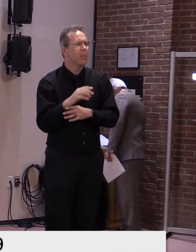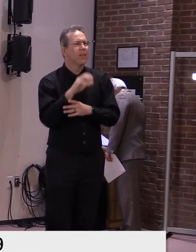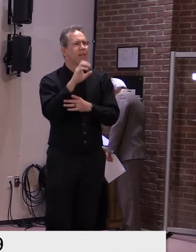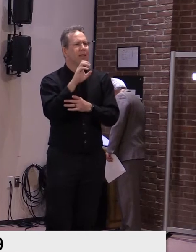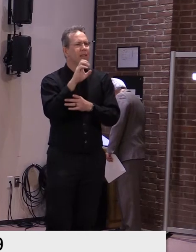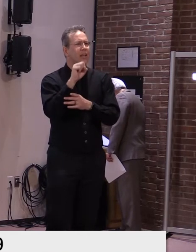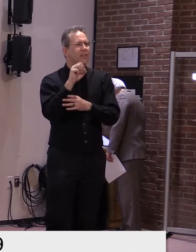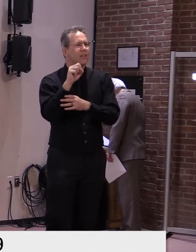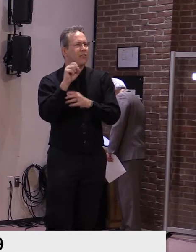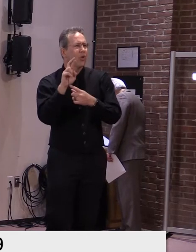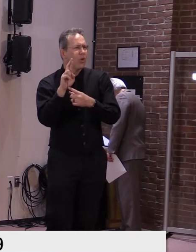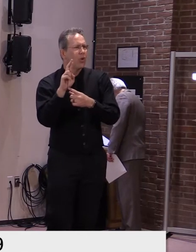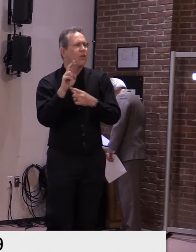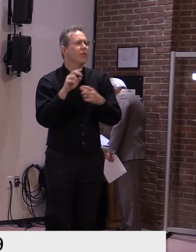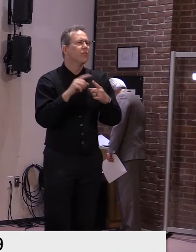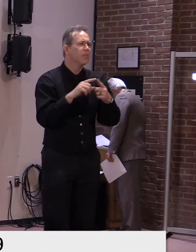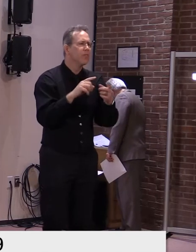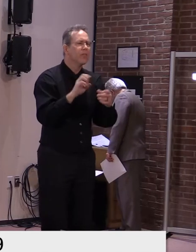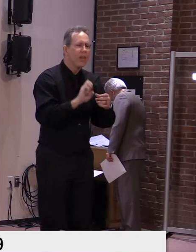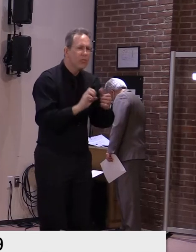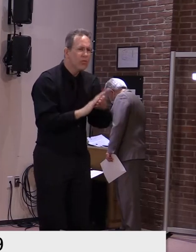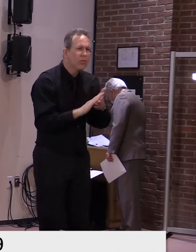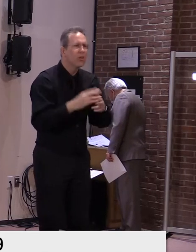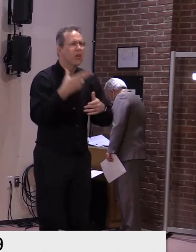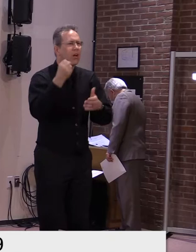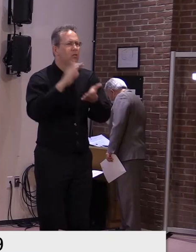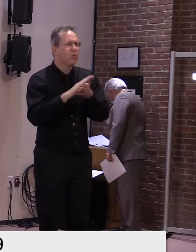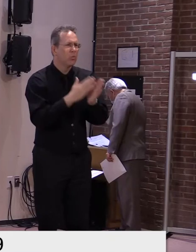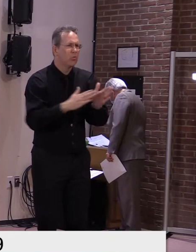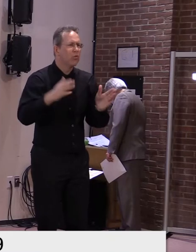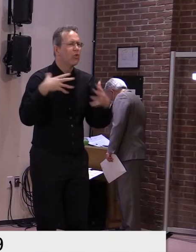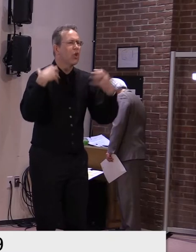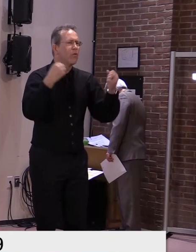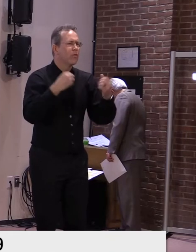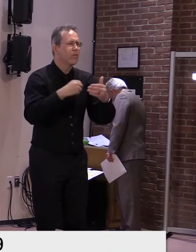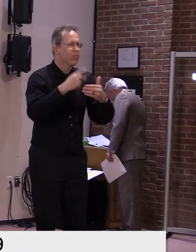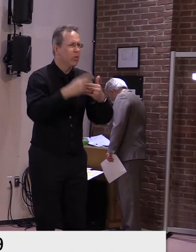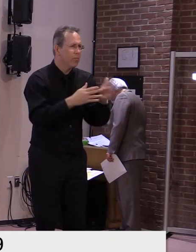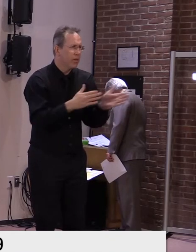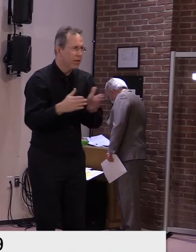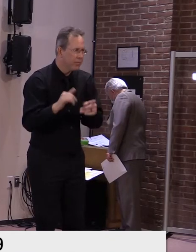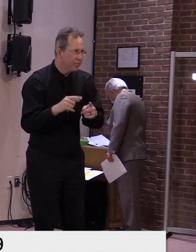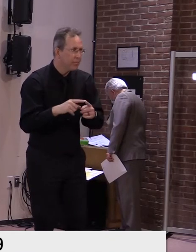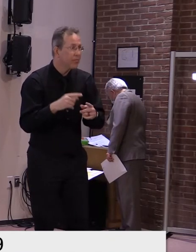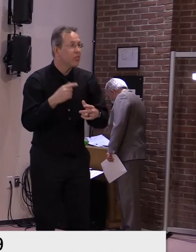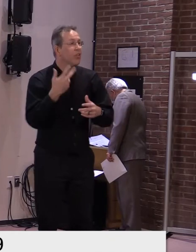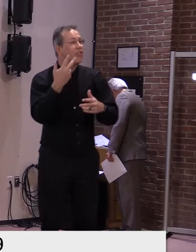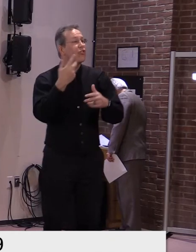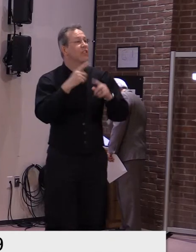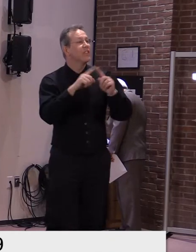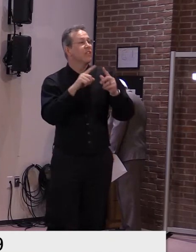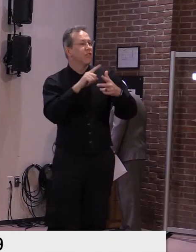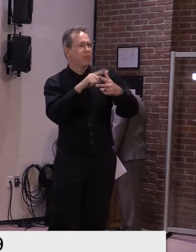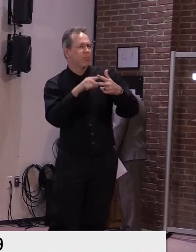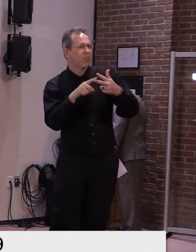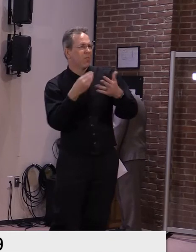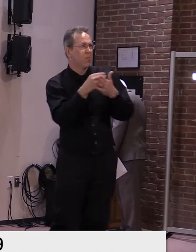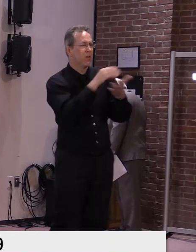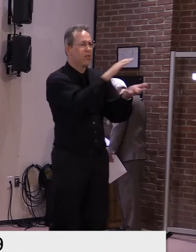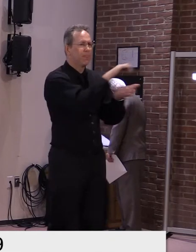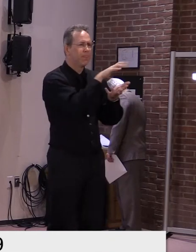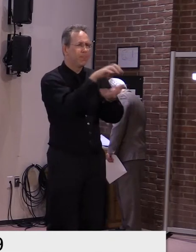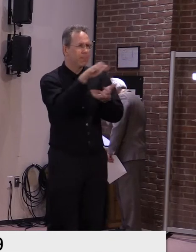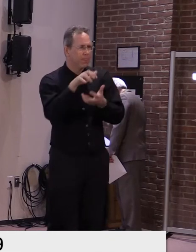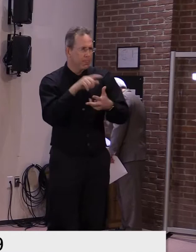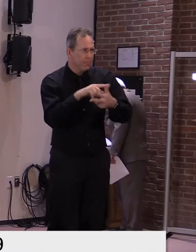Secondary School Emergency Relief Fund. Three different rounds of this funding have come from the federal government, what we now call ESSER-1,